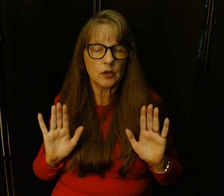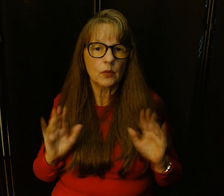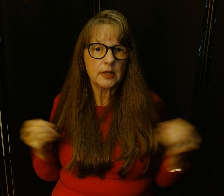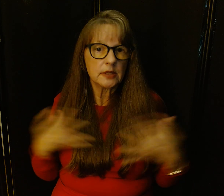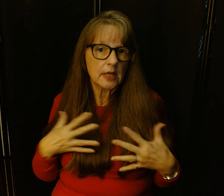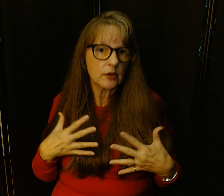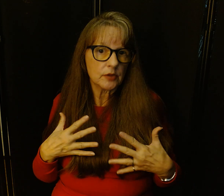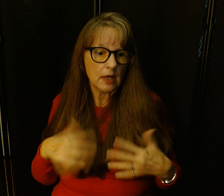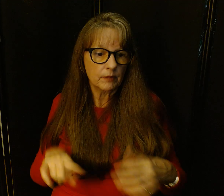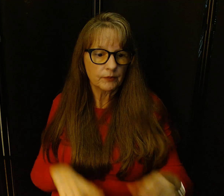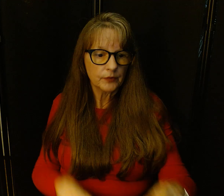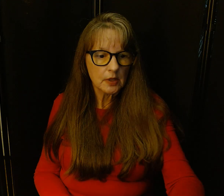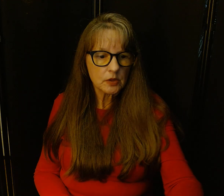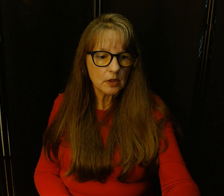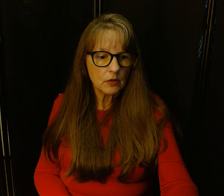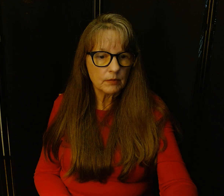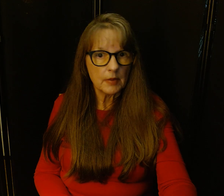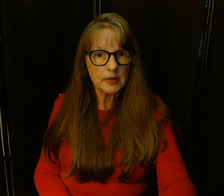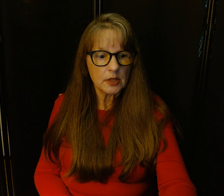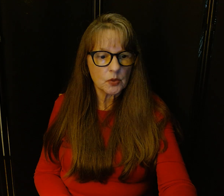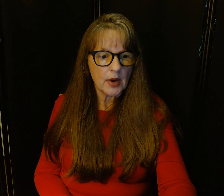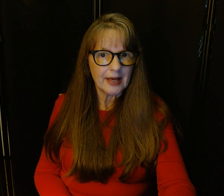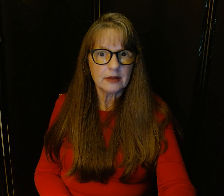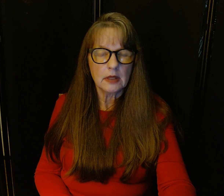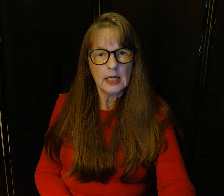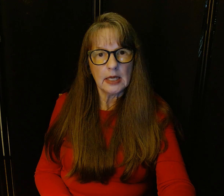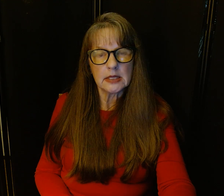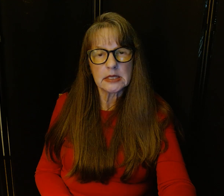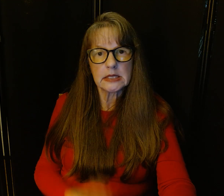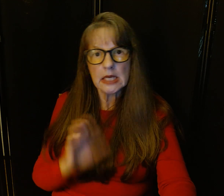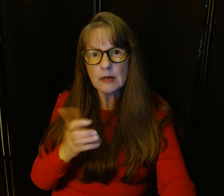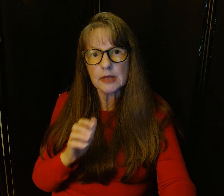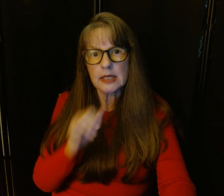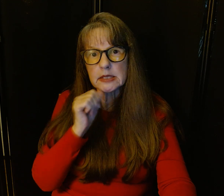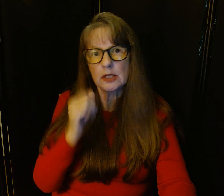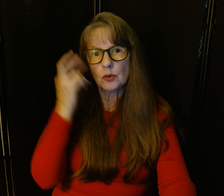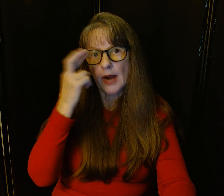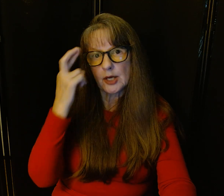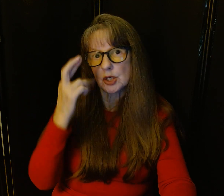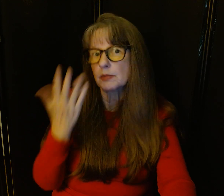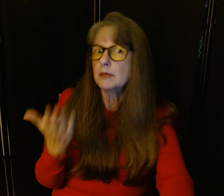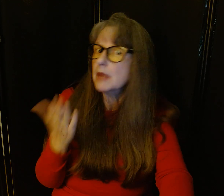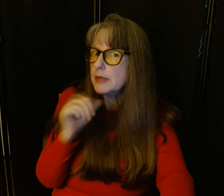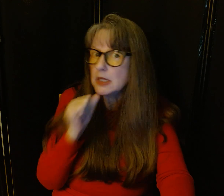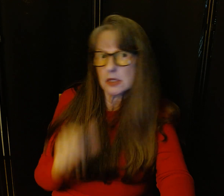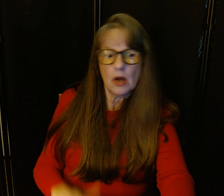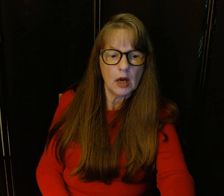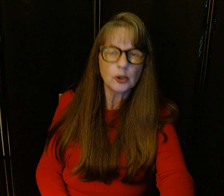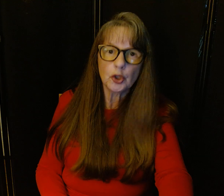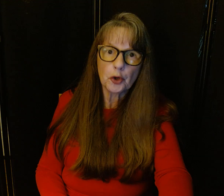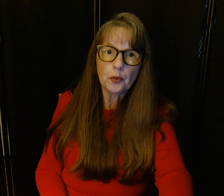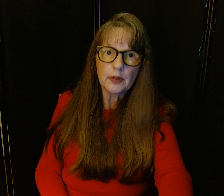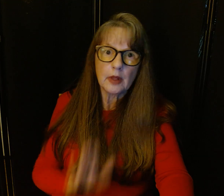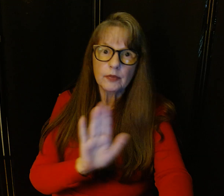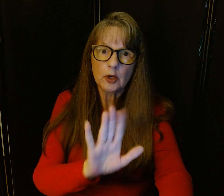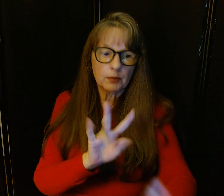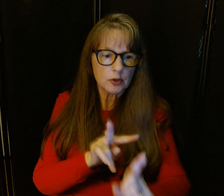it scares them. So maybe that's why it seems like it's irrational, but maybe it's not, in their